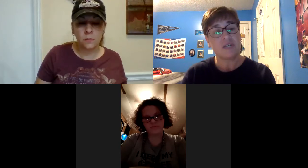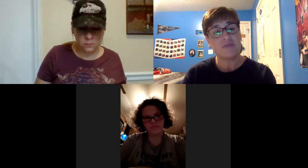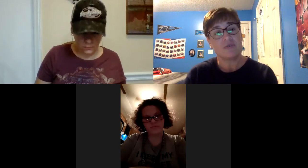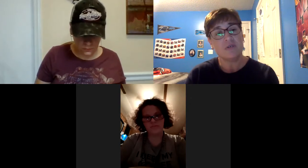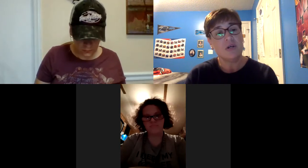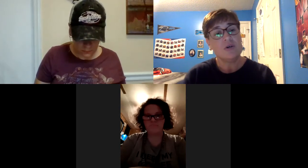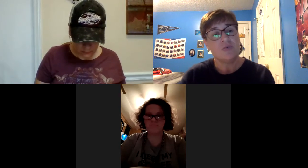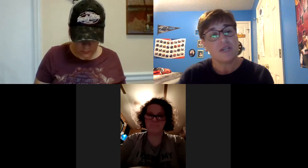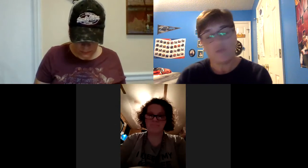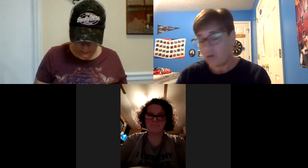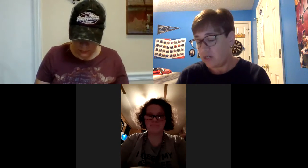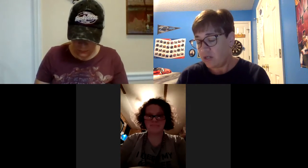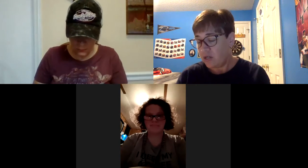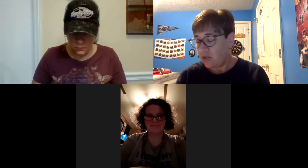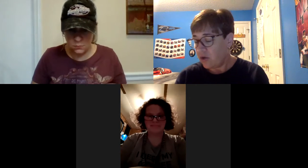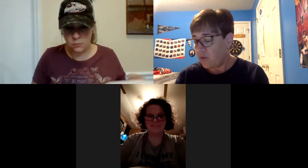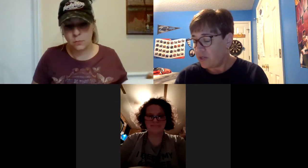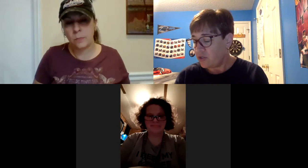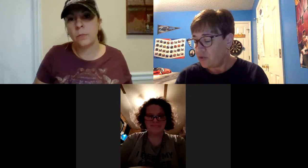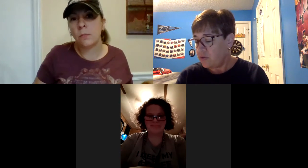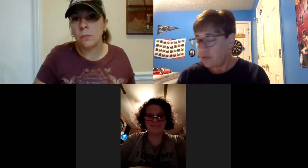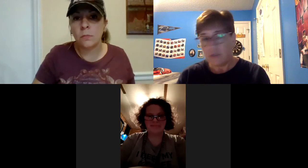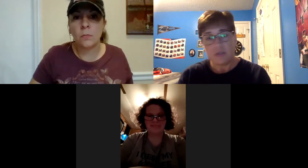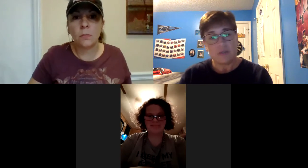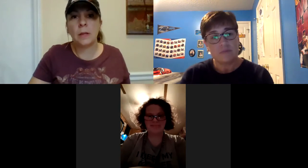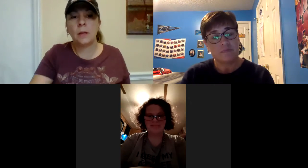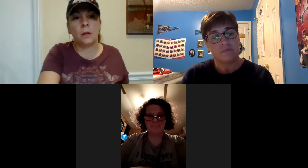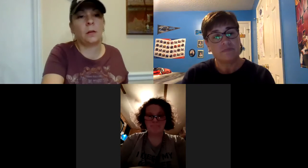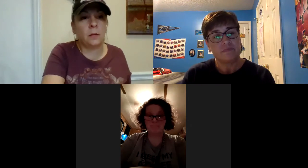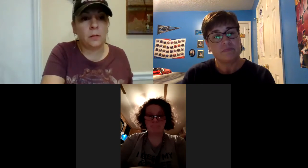class, whichever one y'all want to do.